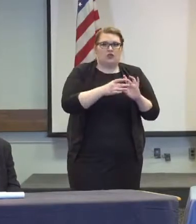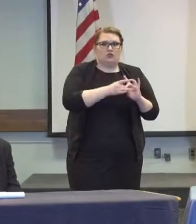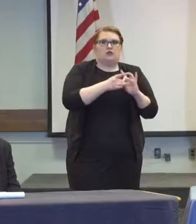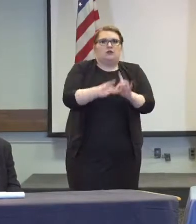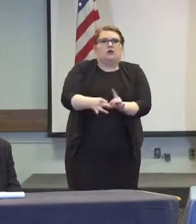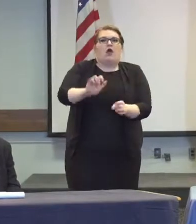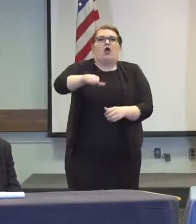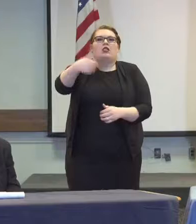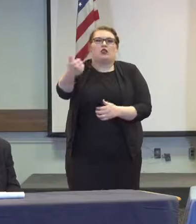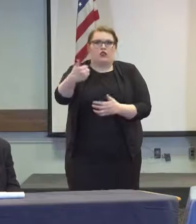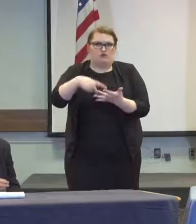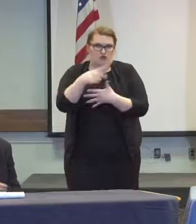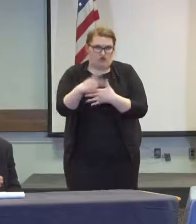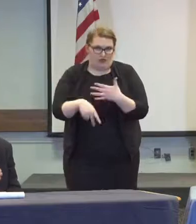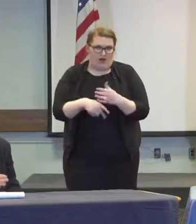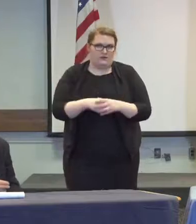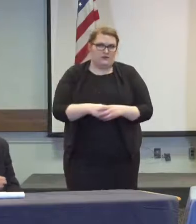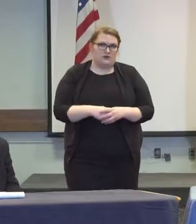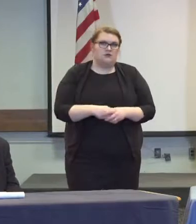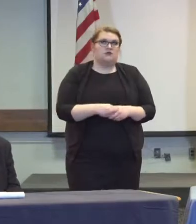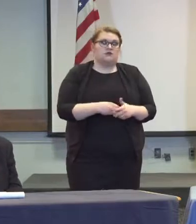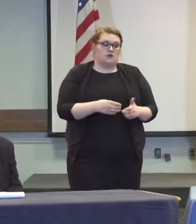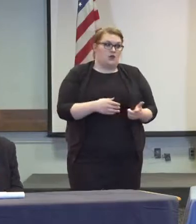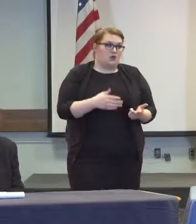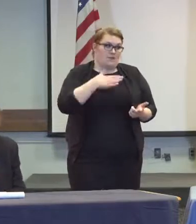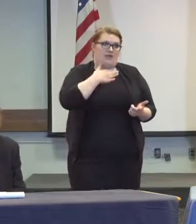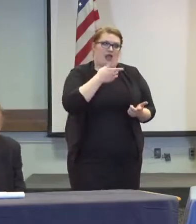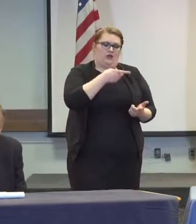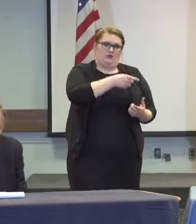programs. And this is, I'm glad you said, let me do this.